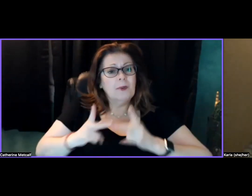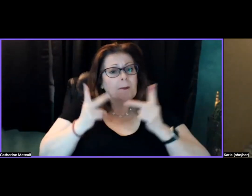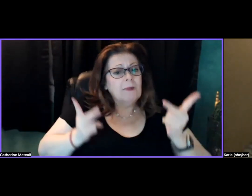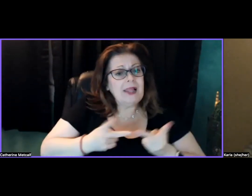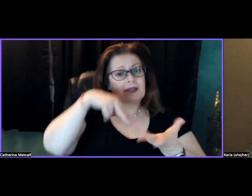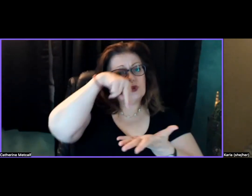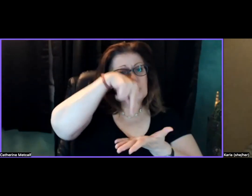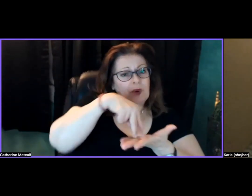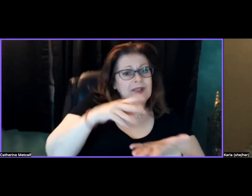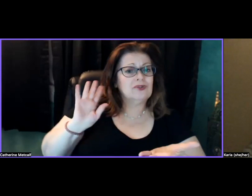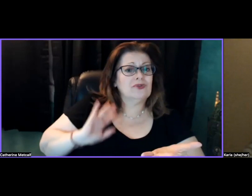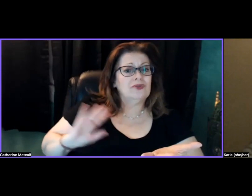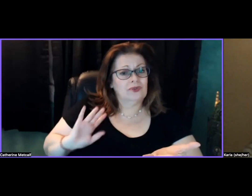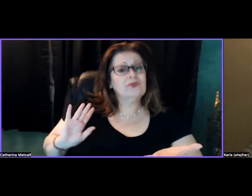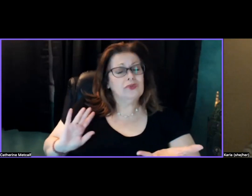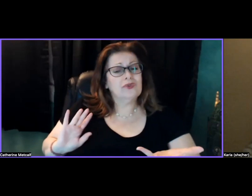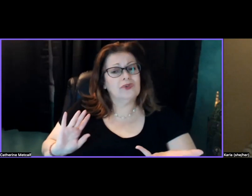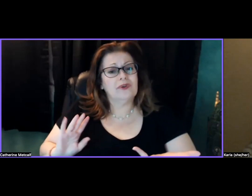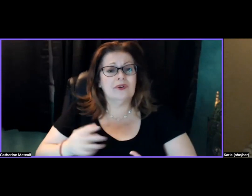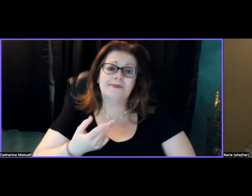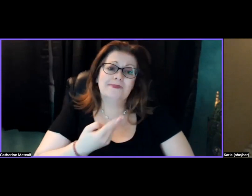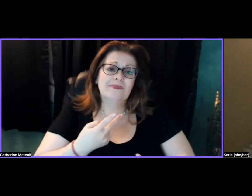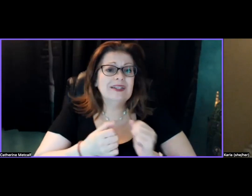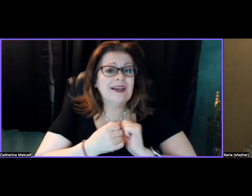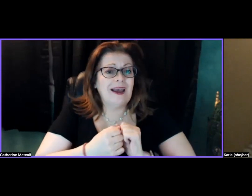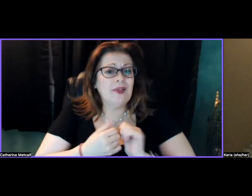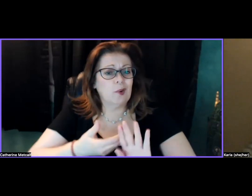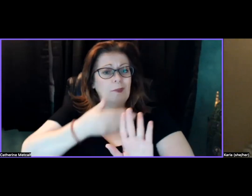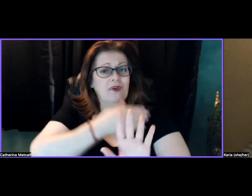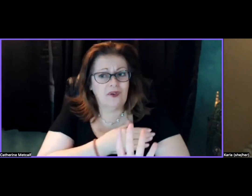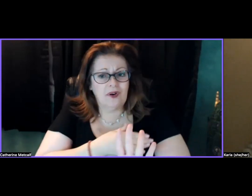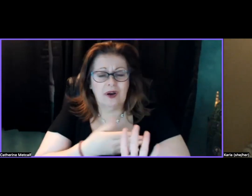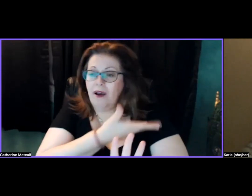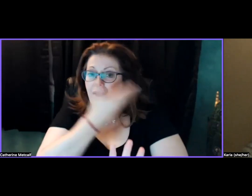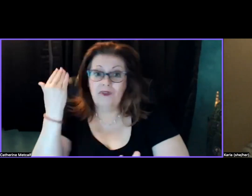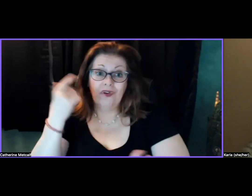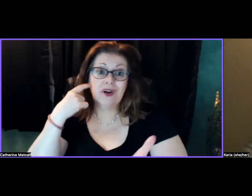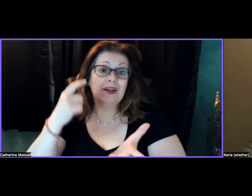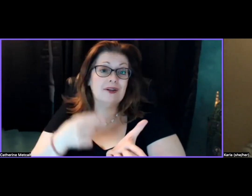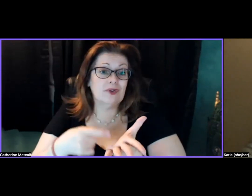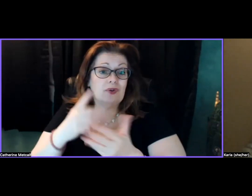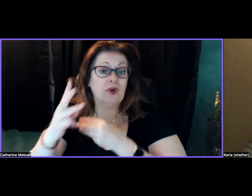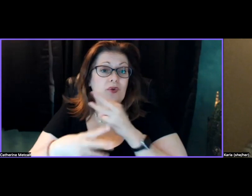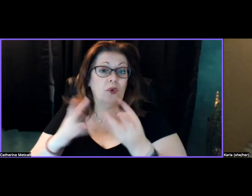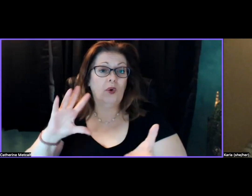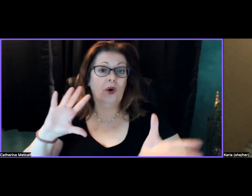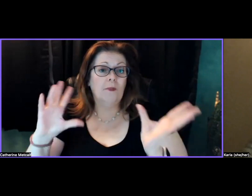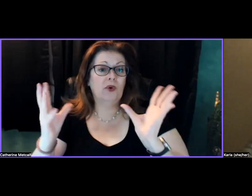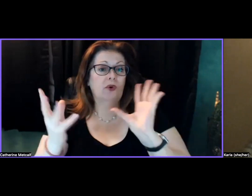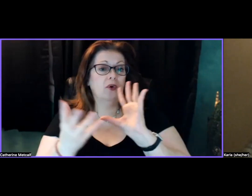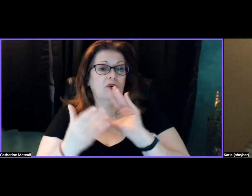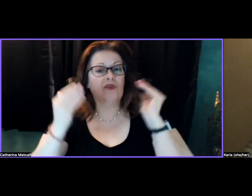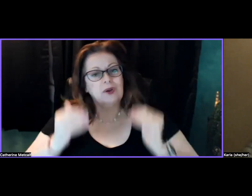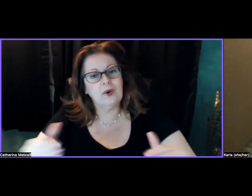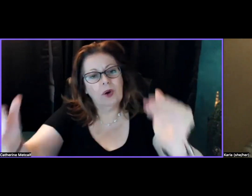on the failing businesses. New ones emerge while I forget to notice the world, moving on without